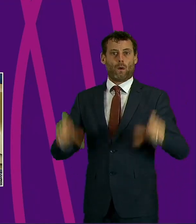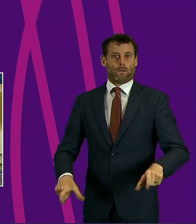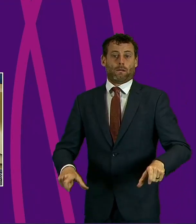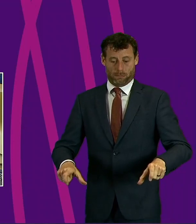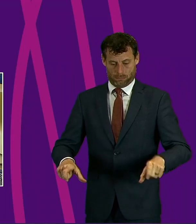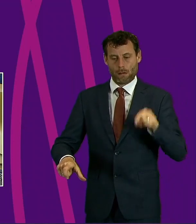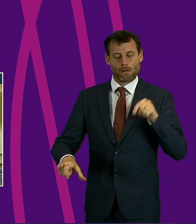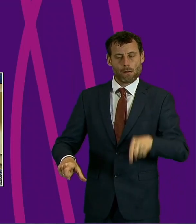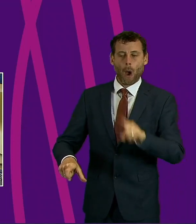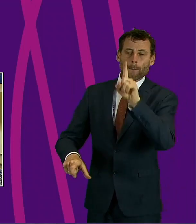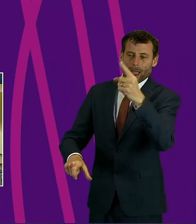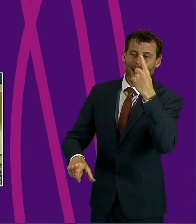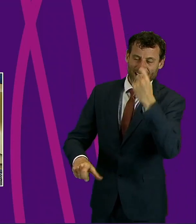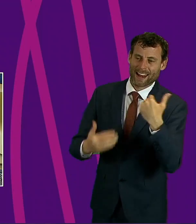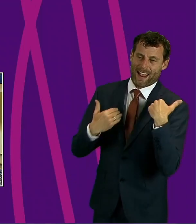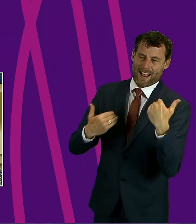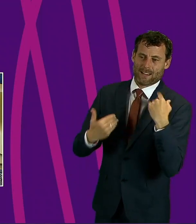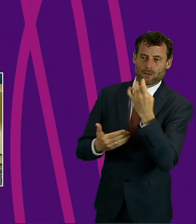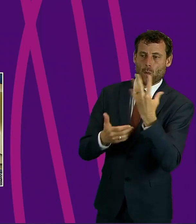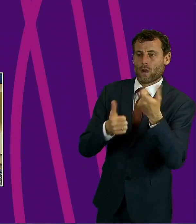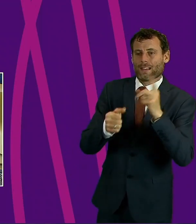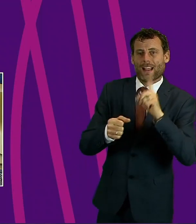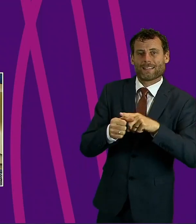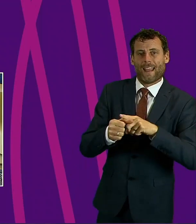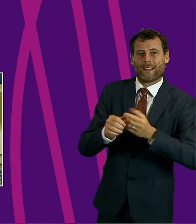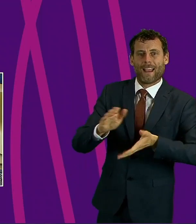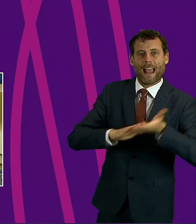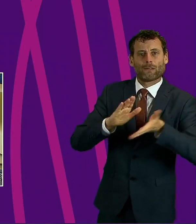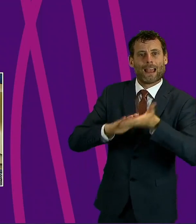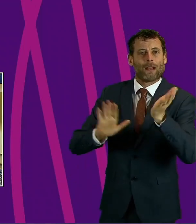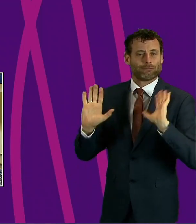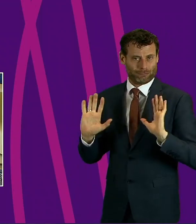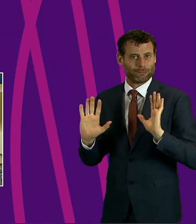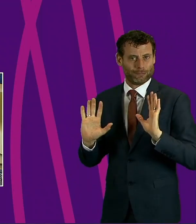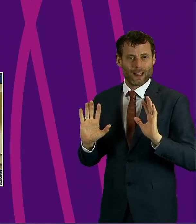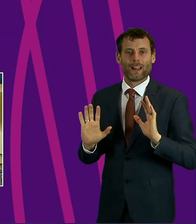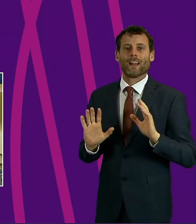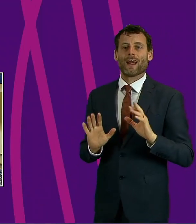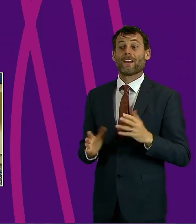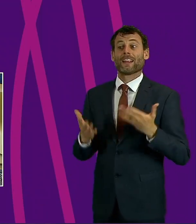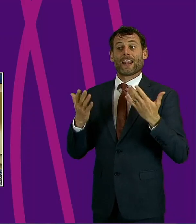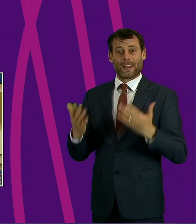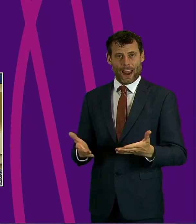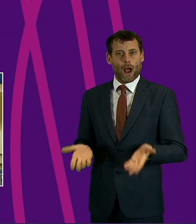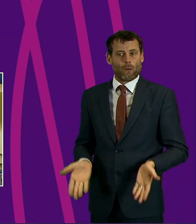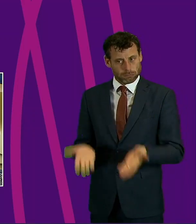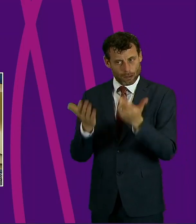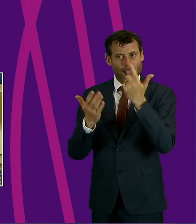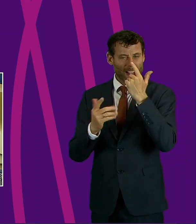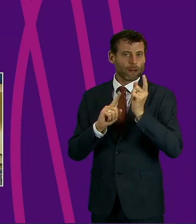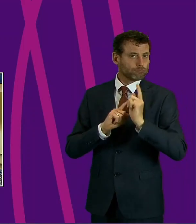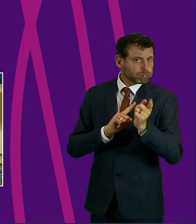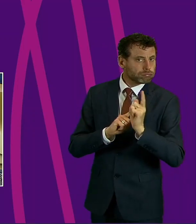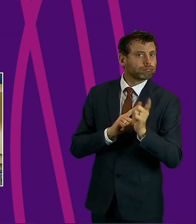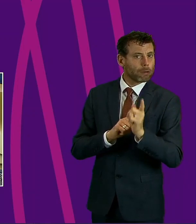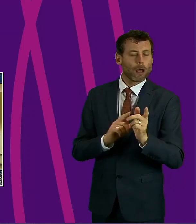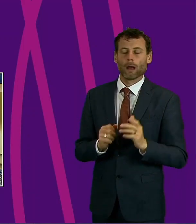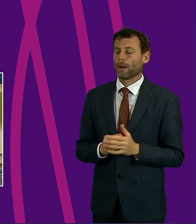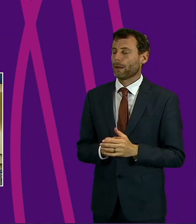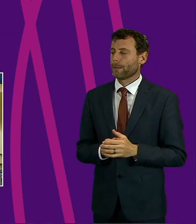we did make was to allow people to exercise more than once a day, which had been the restriction up until then. So